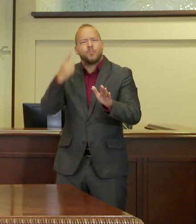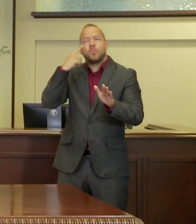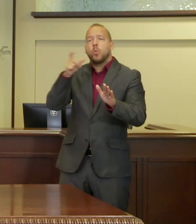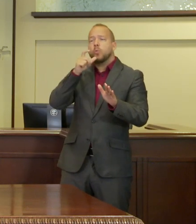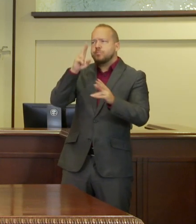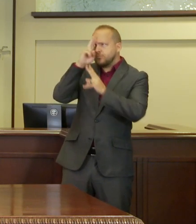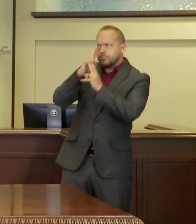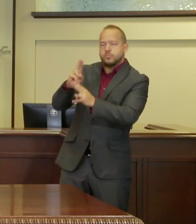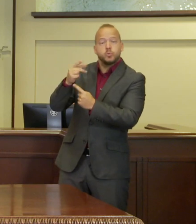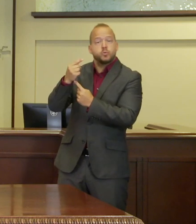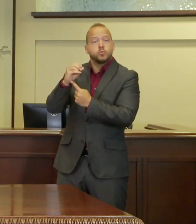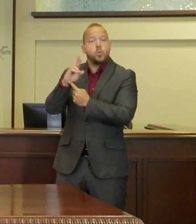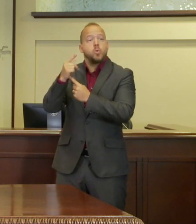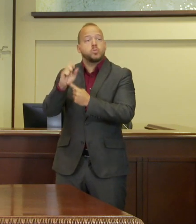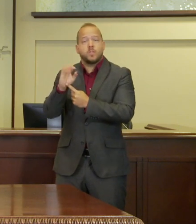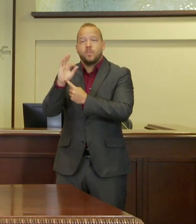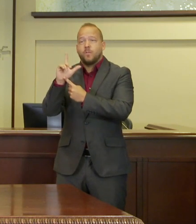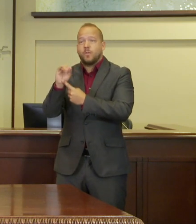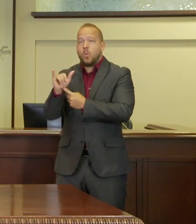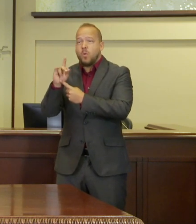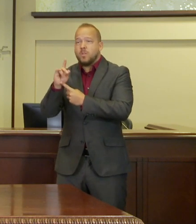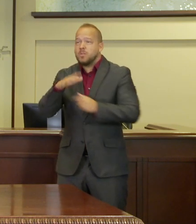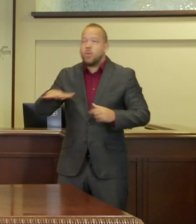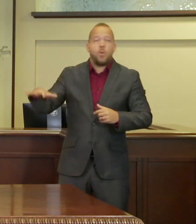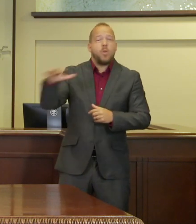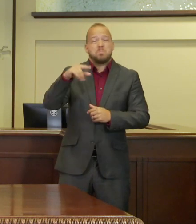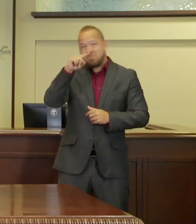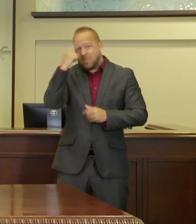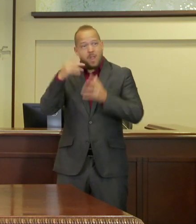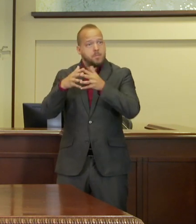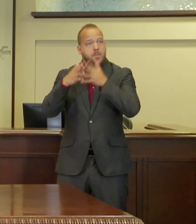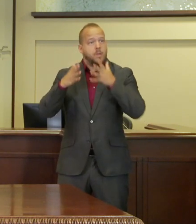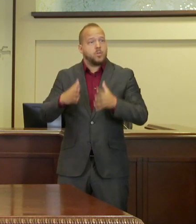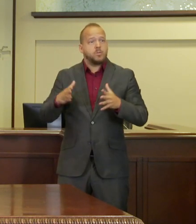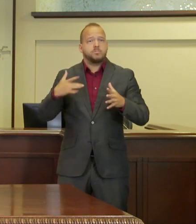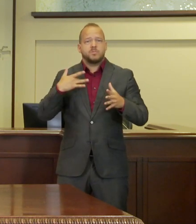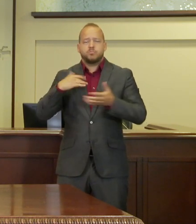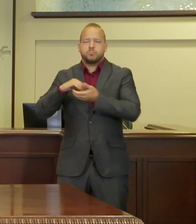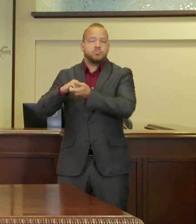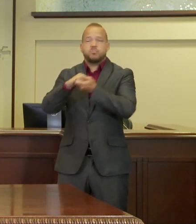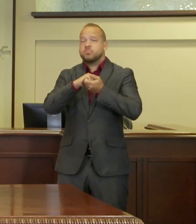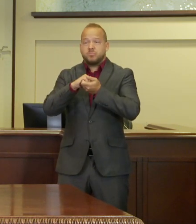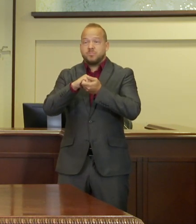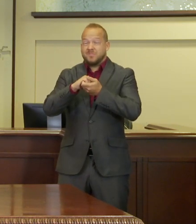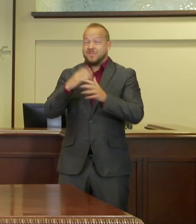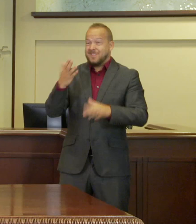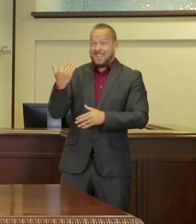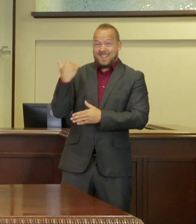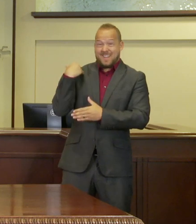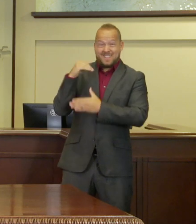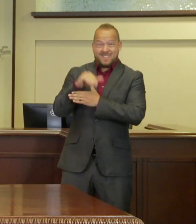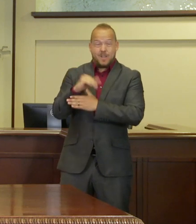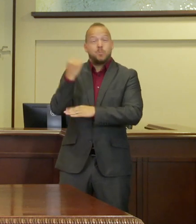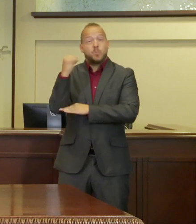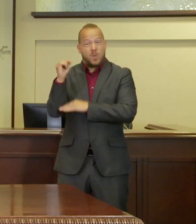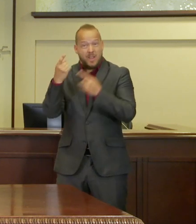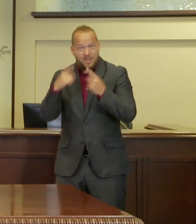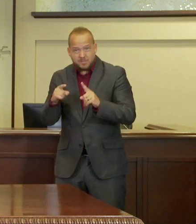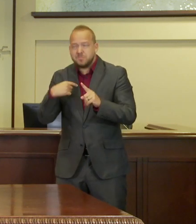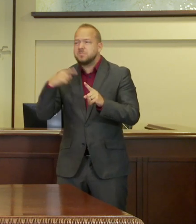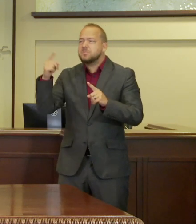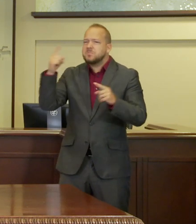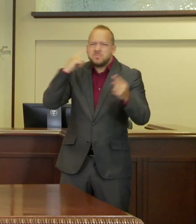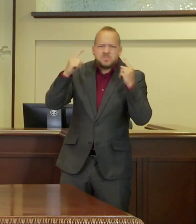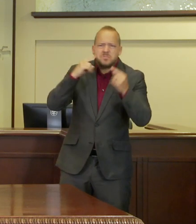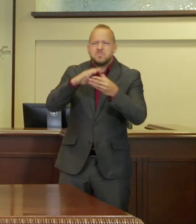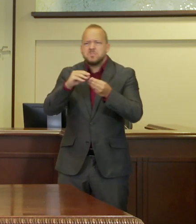Americans. Last night's protest followed a script that's starting to sound very familiar to many of us. A